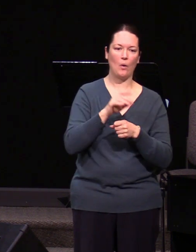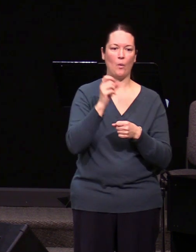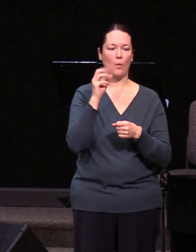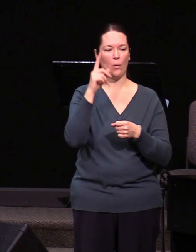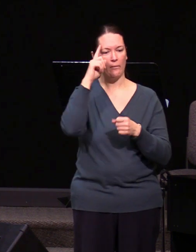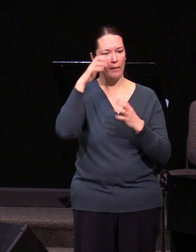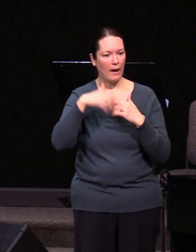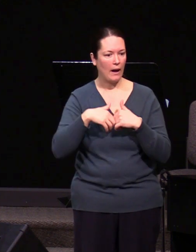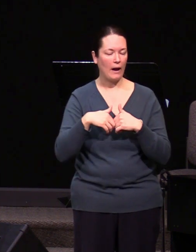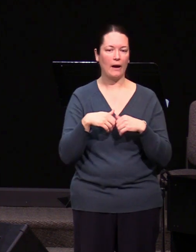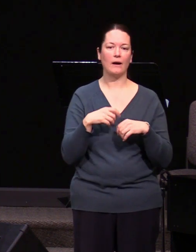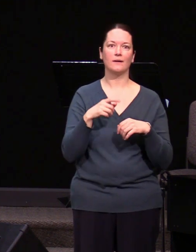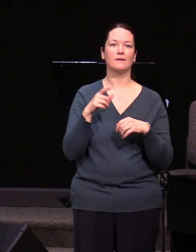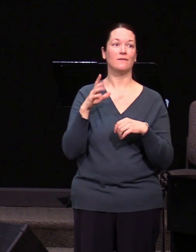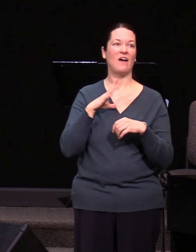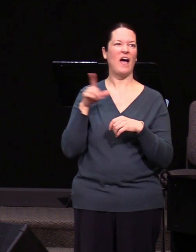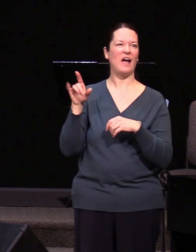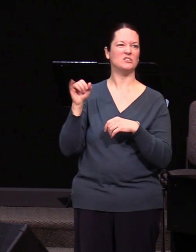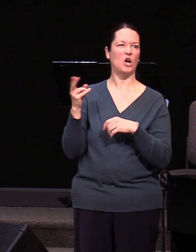break, they sent Josh.